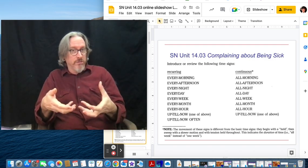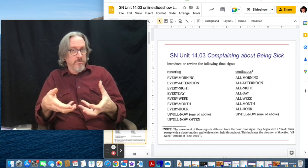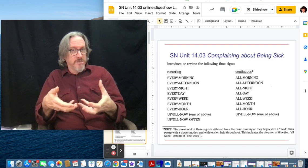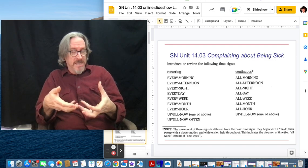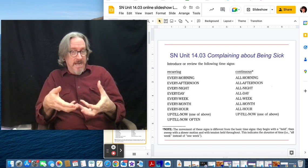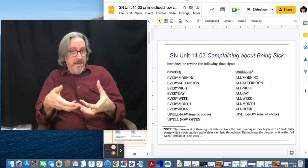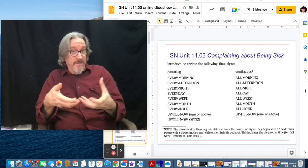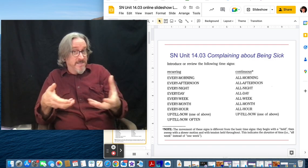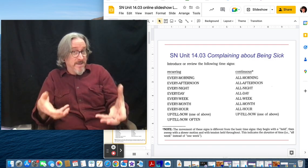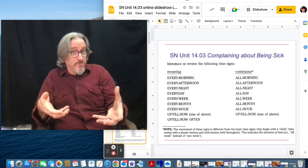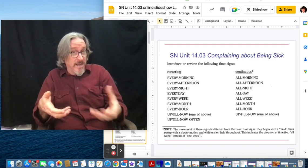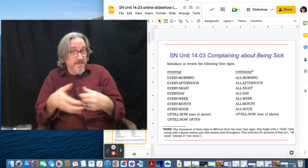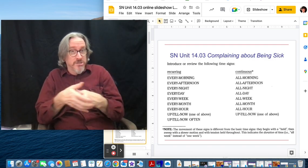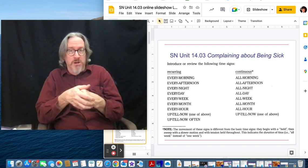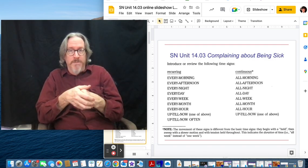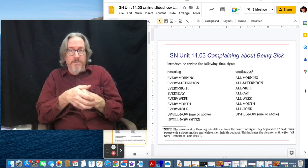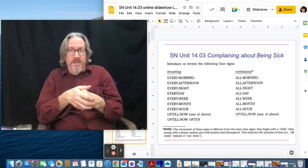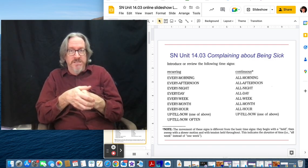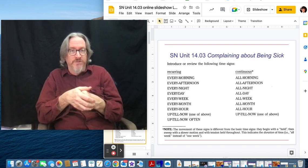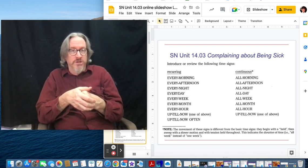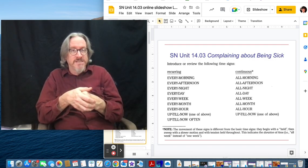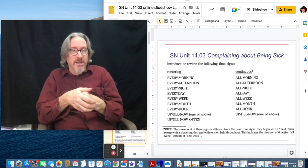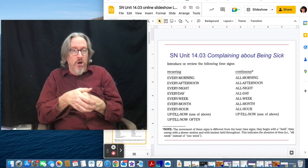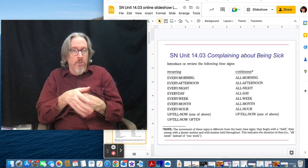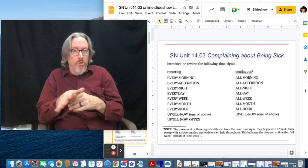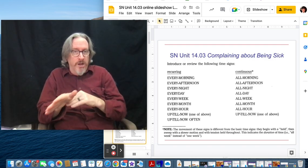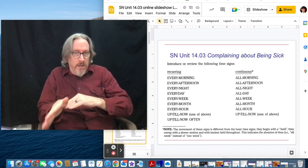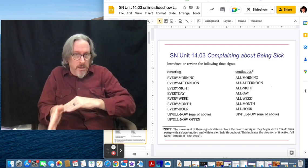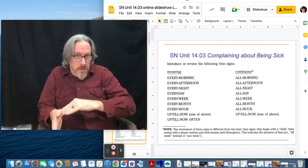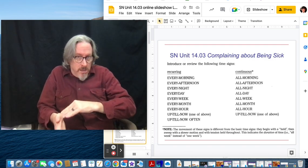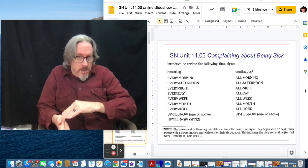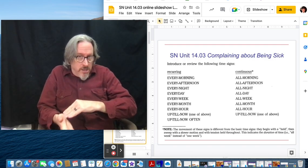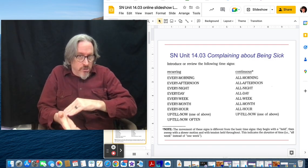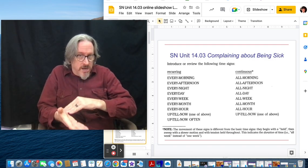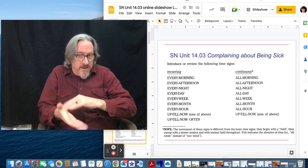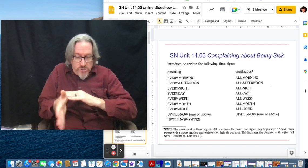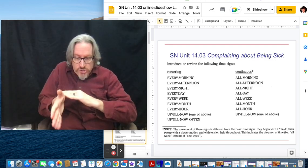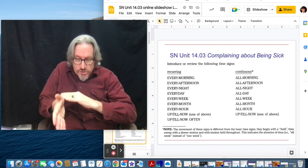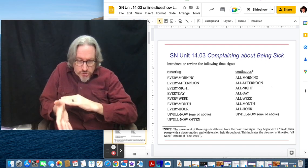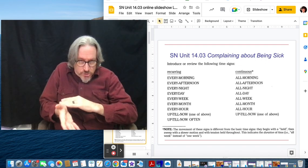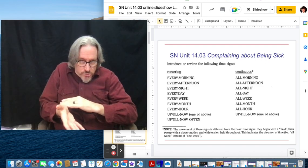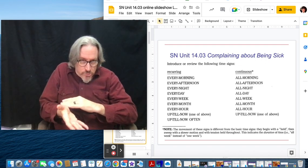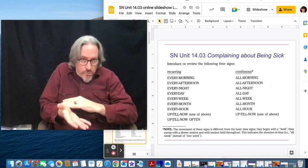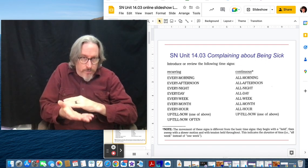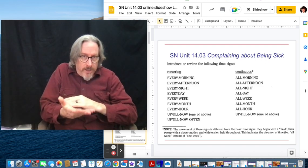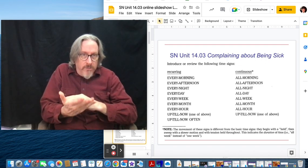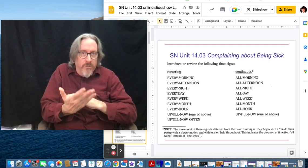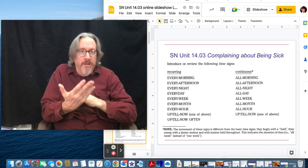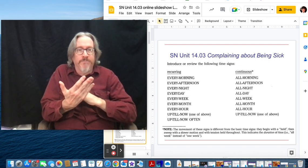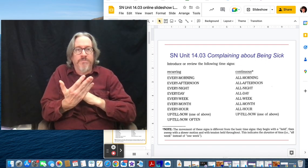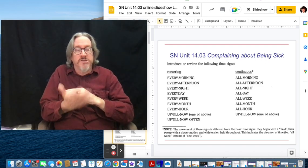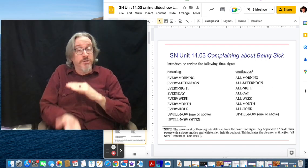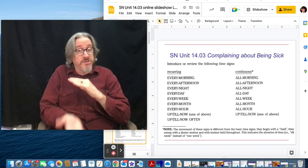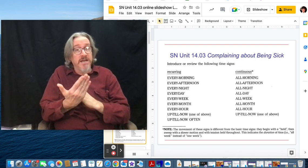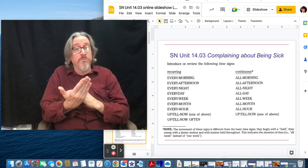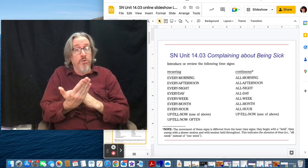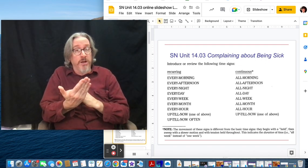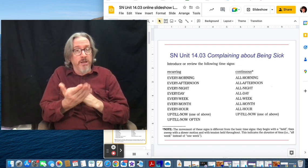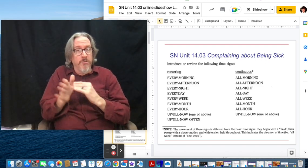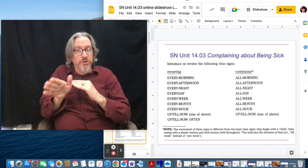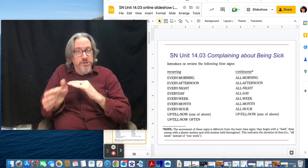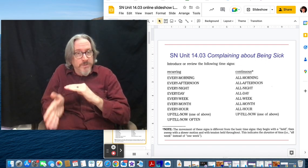heavier sign. And that's the best way I can describe it, because if you're going to say all morning, you're kind of scooping, right? So you're